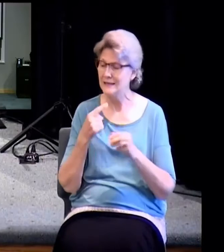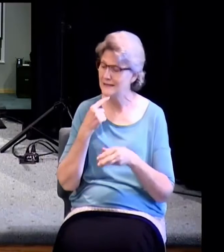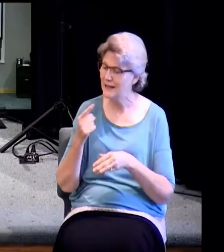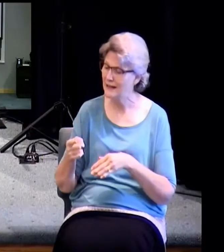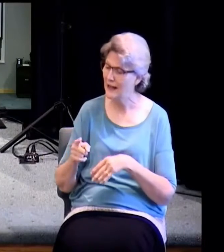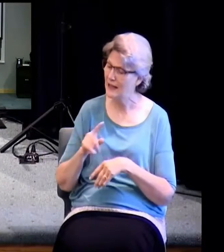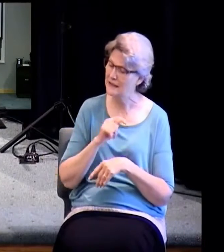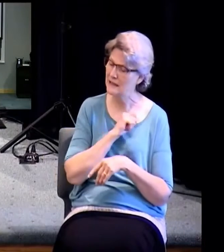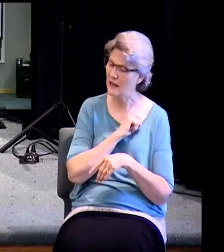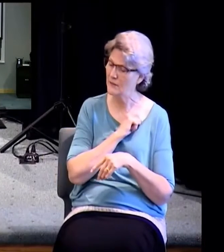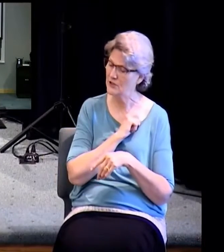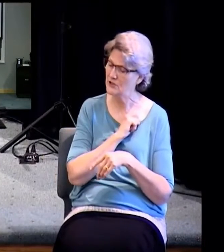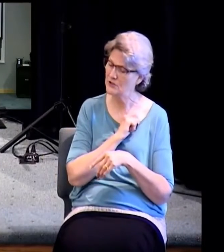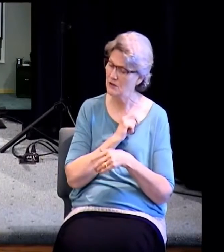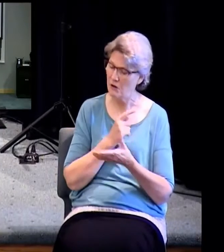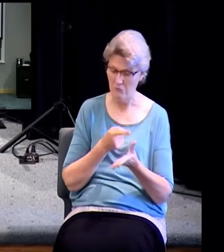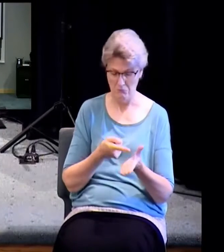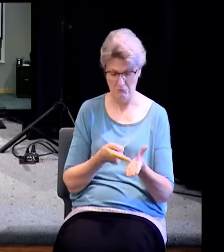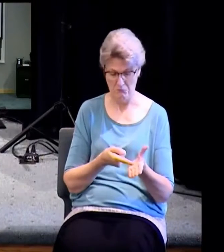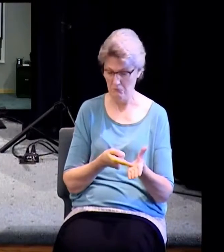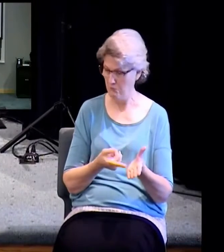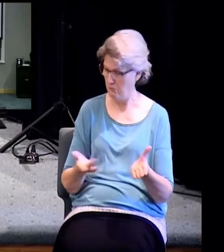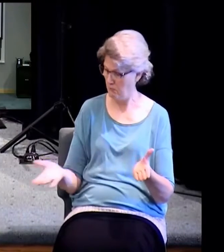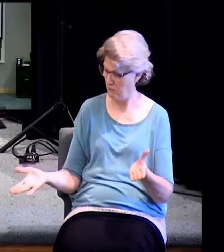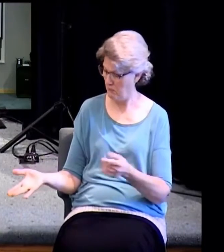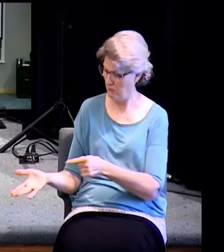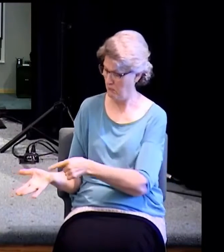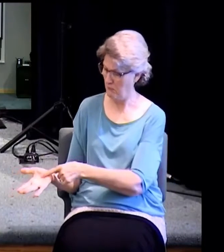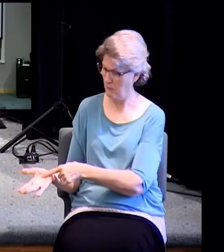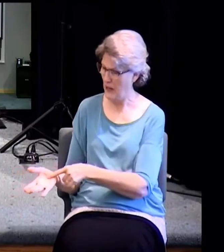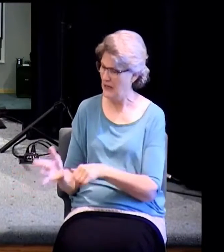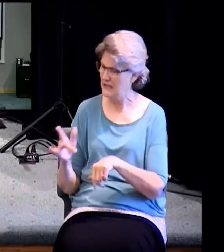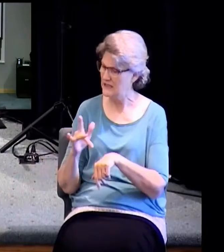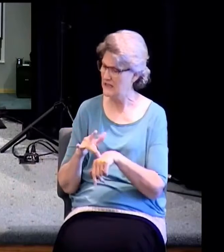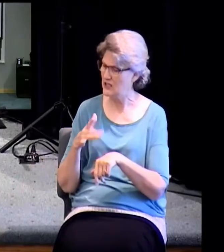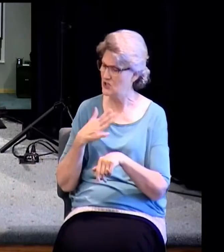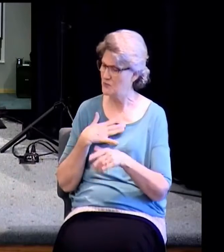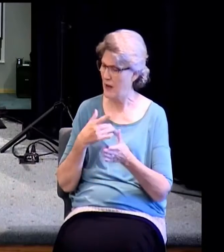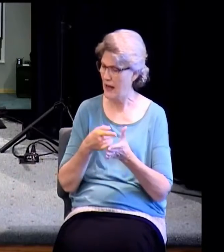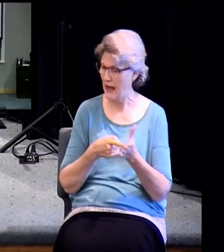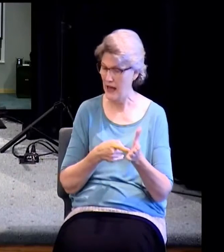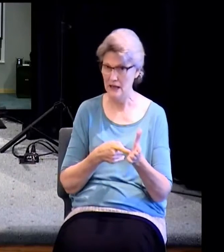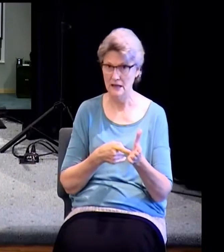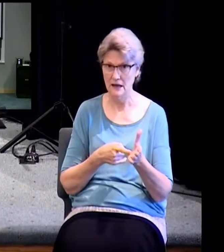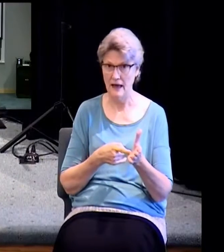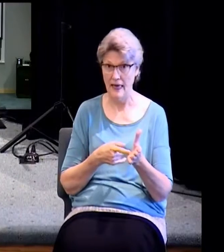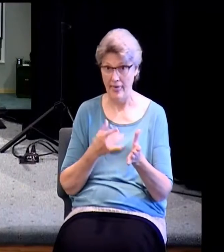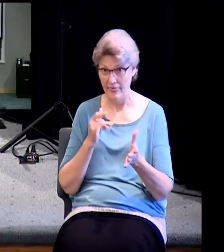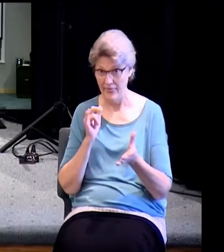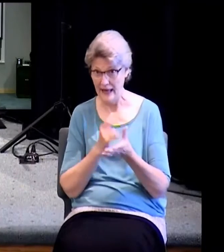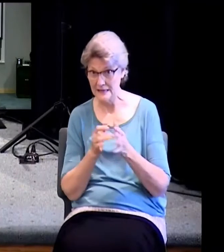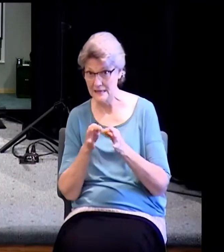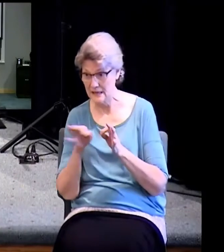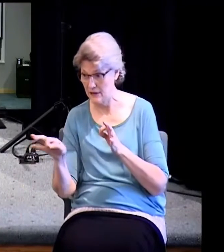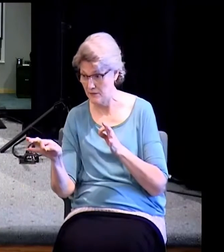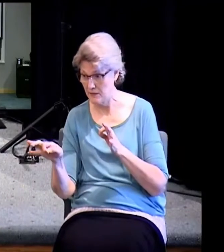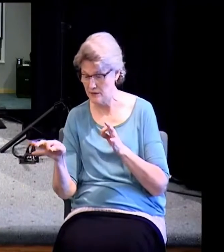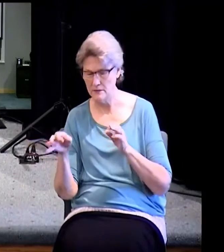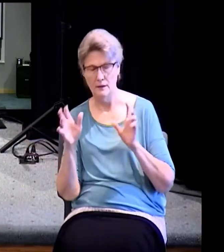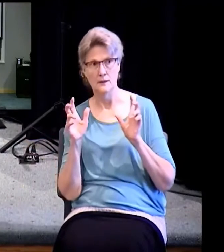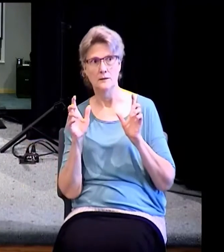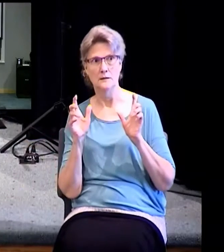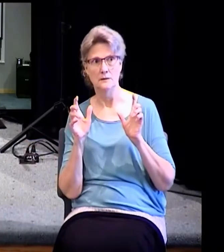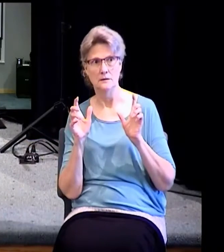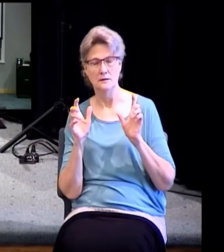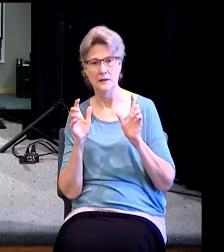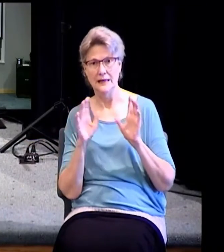behold my hand." That comment startled Thomas. "Behold my hand." He